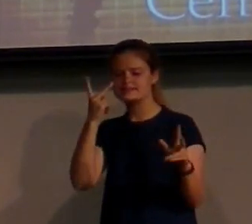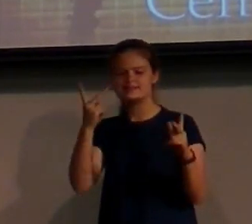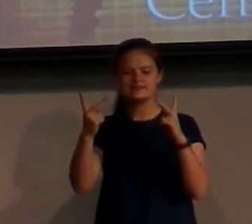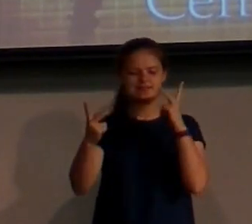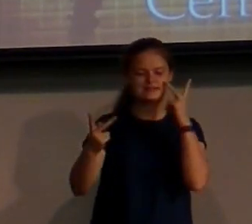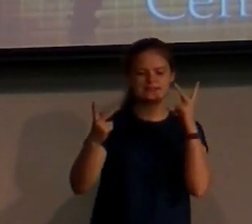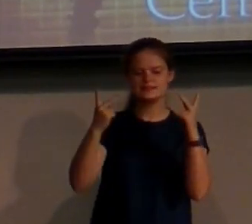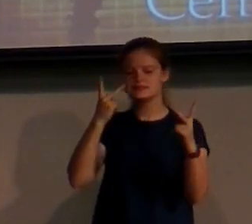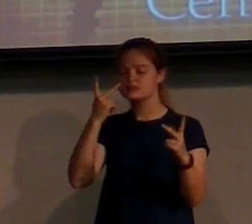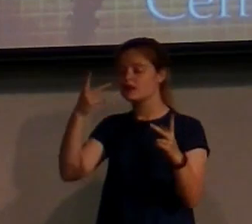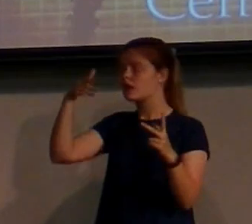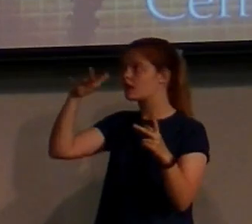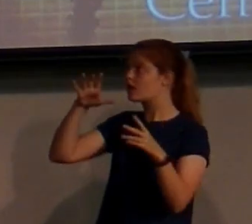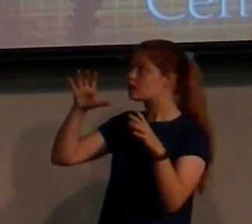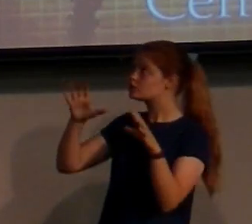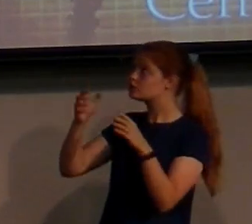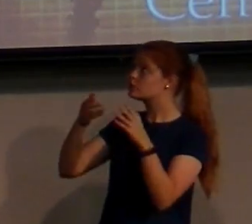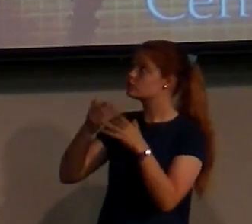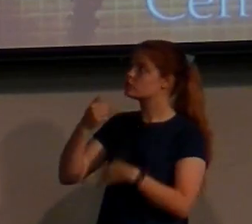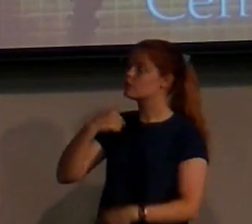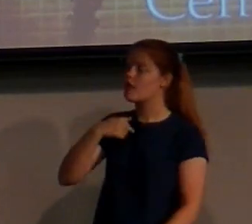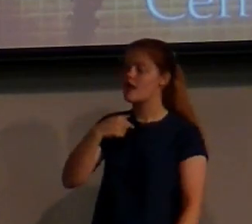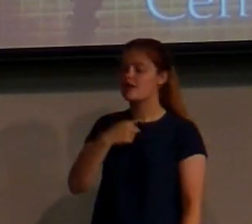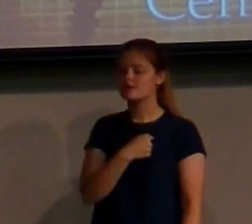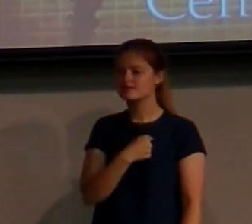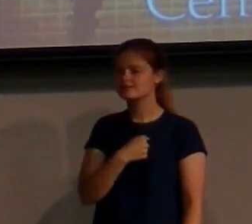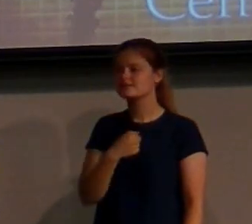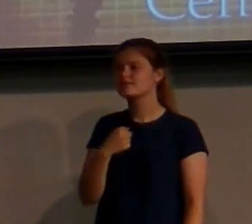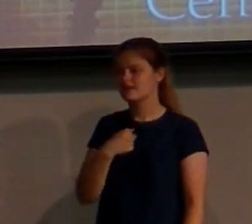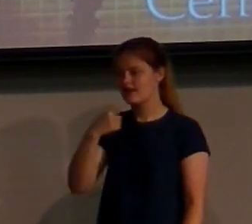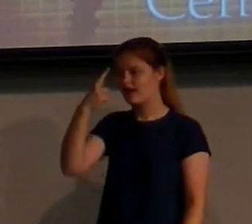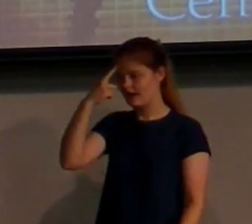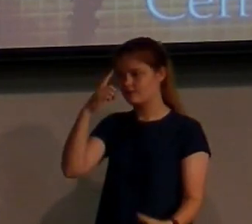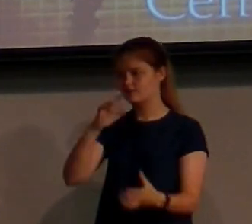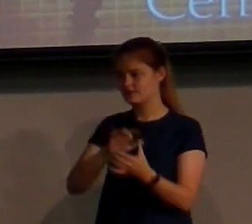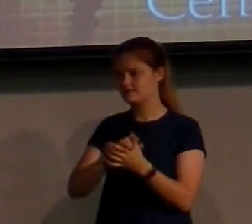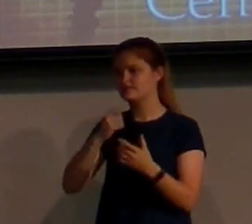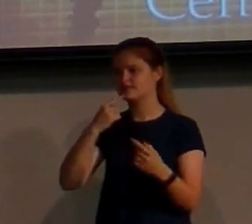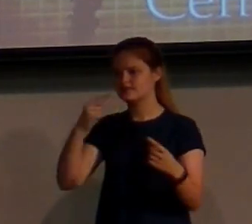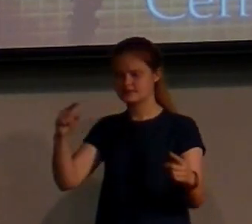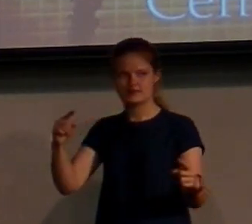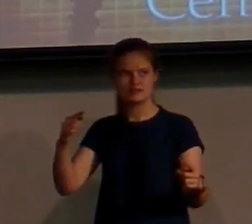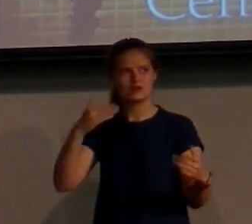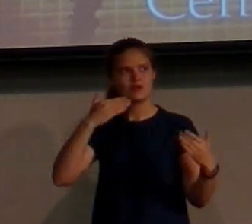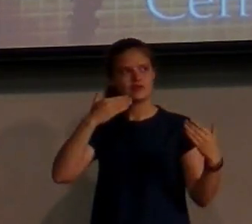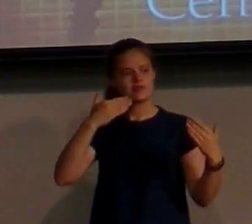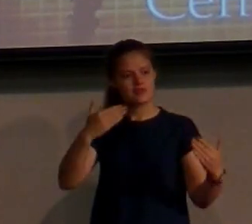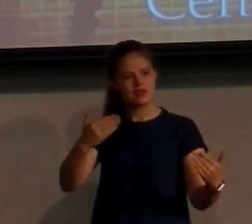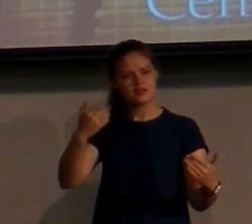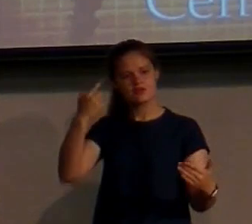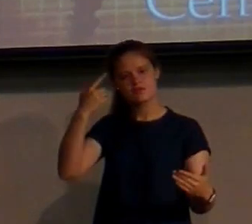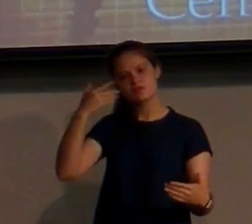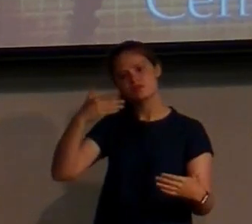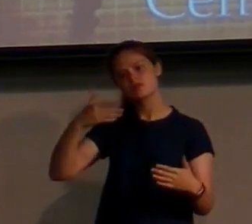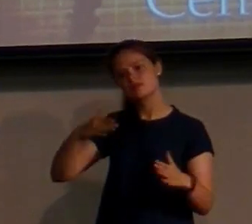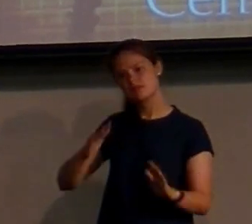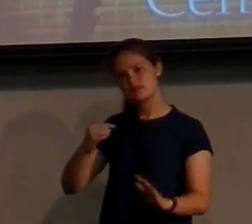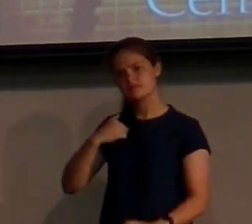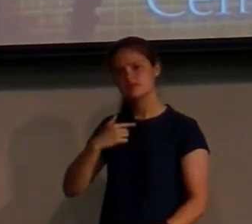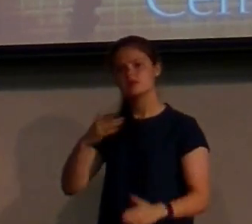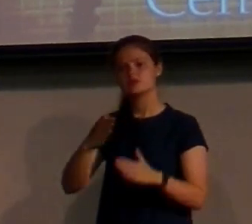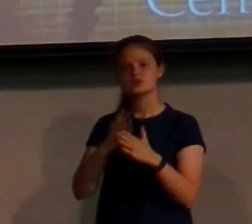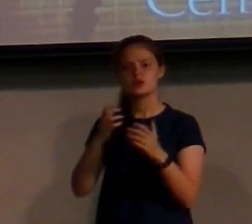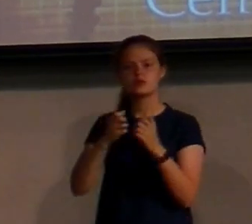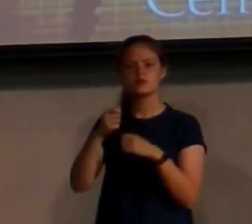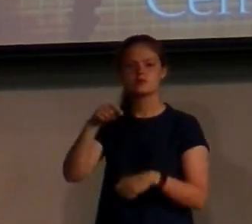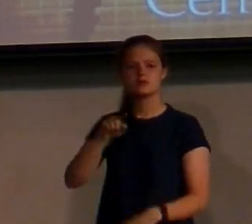through us, I really think that it's a success. So thank you for allowing me to share with you